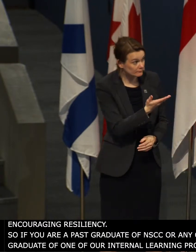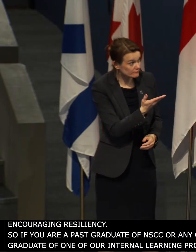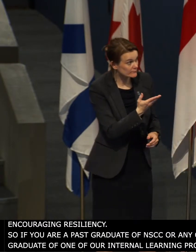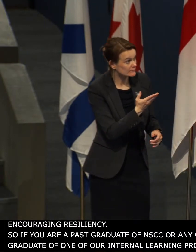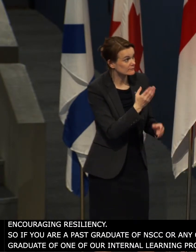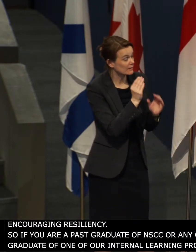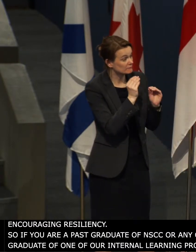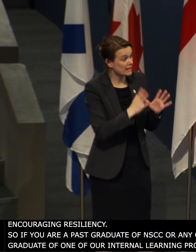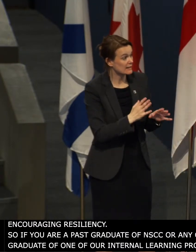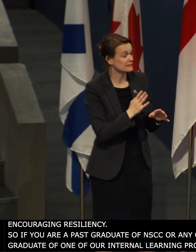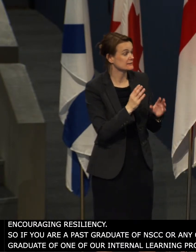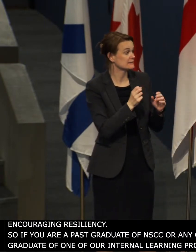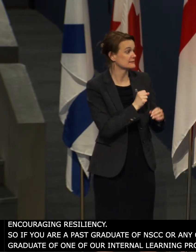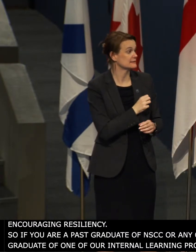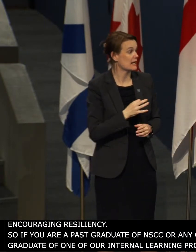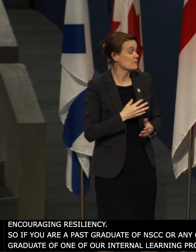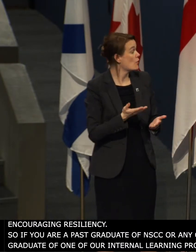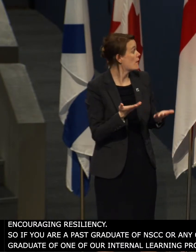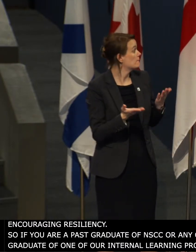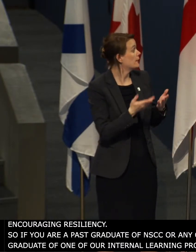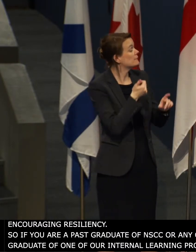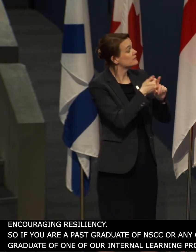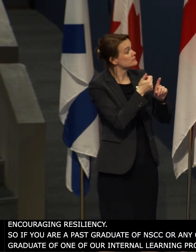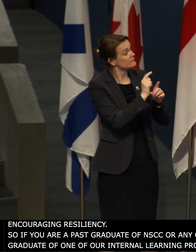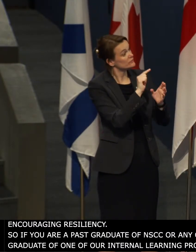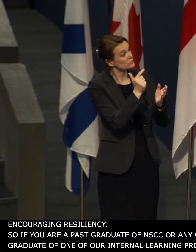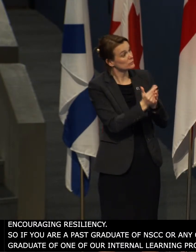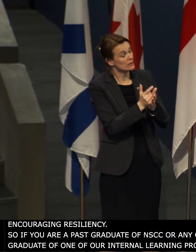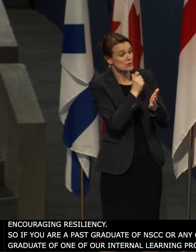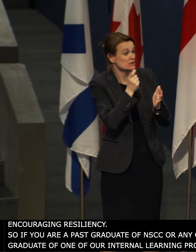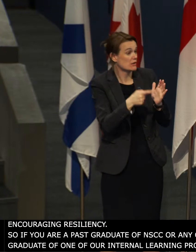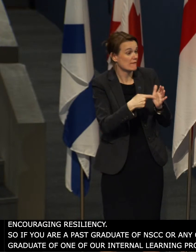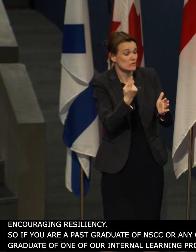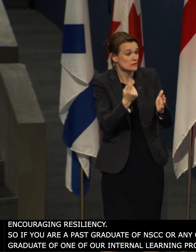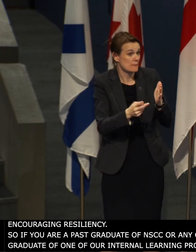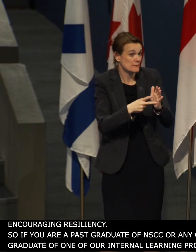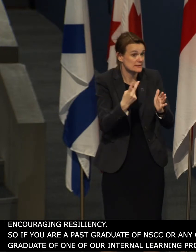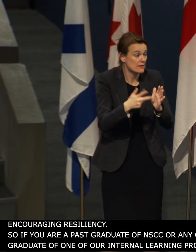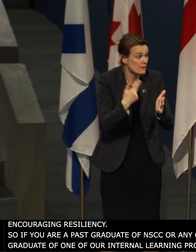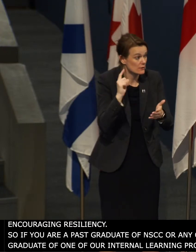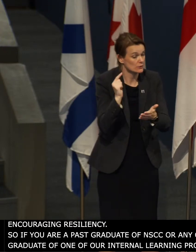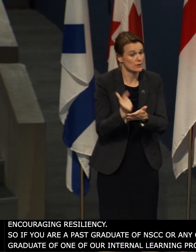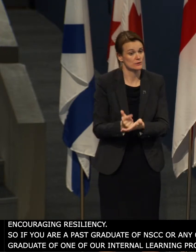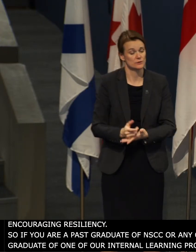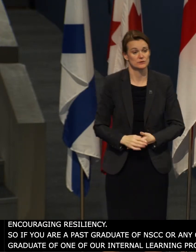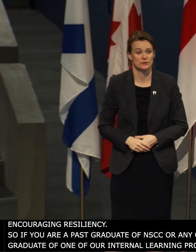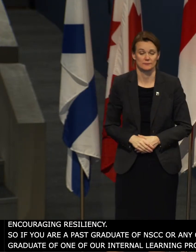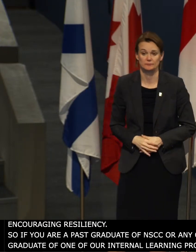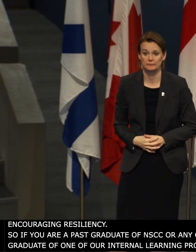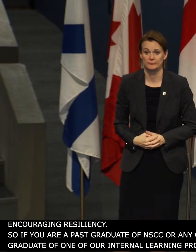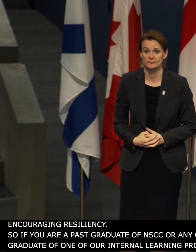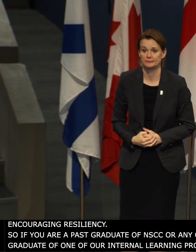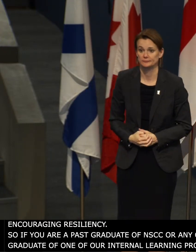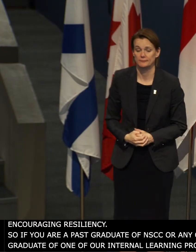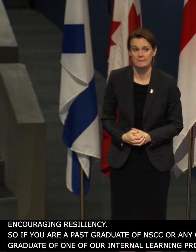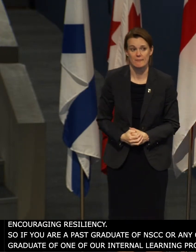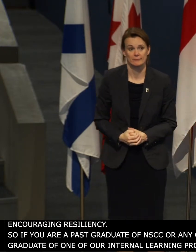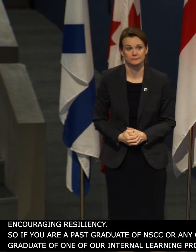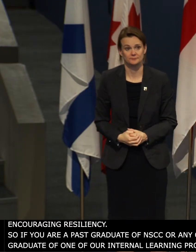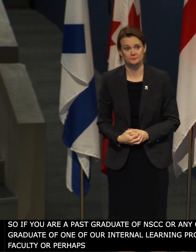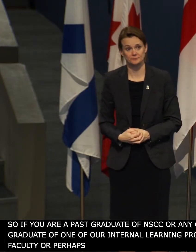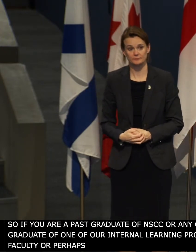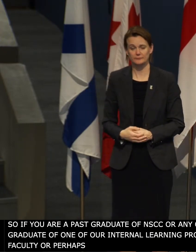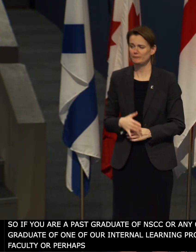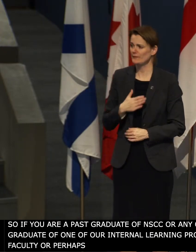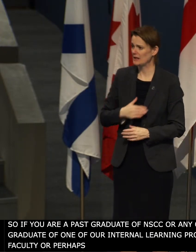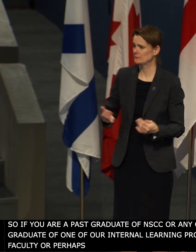a faculty or staff, or even perhaps a graduate for whom this is not your first graduation from NSCC,